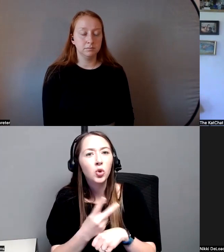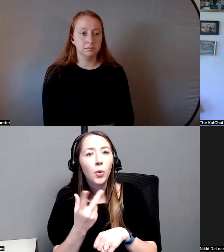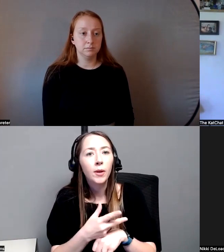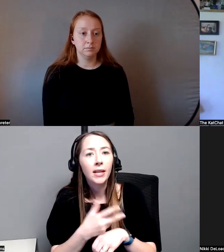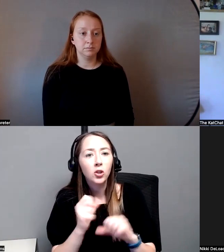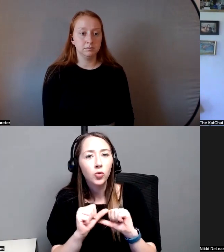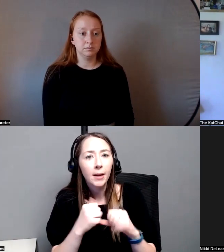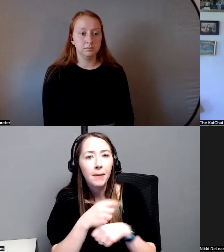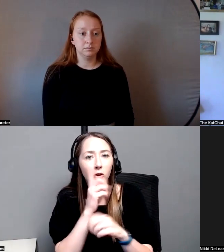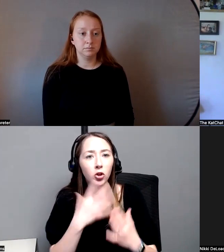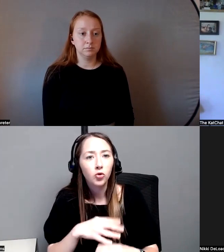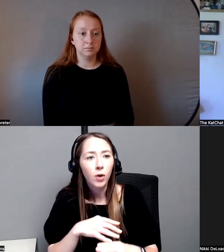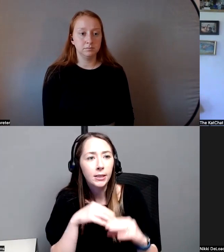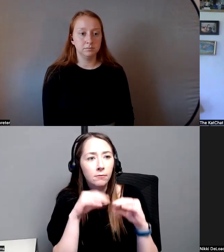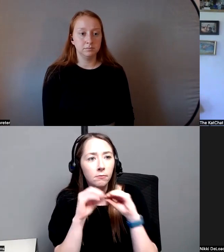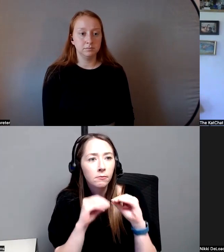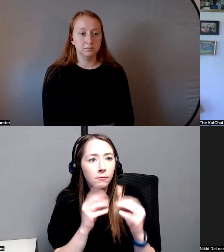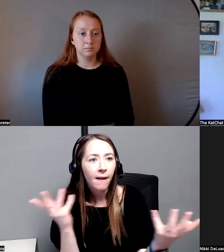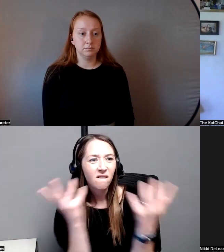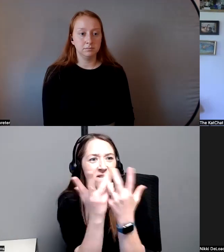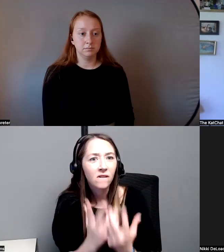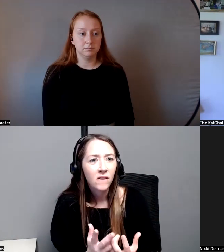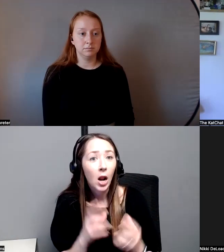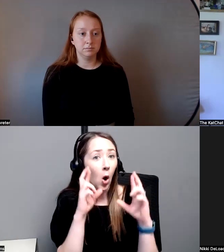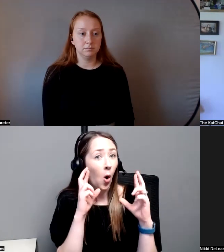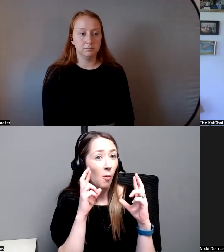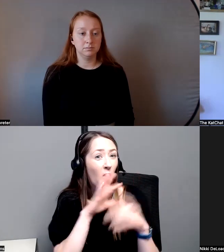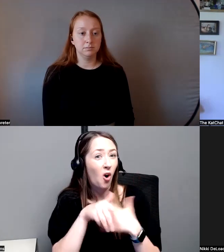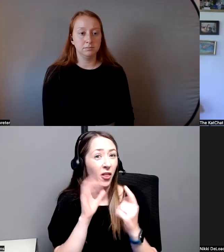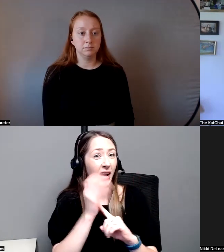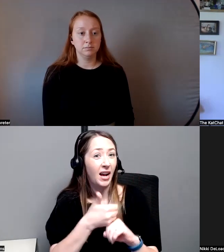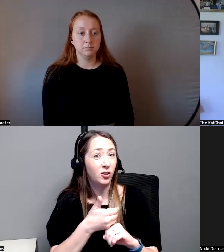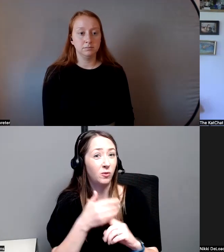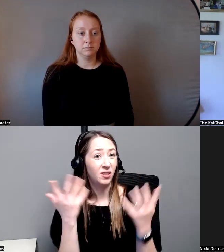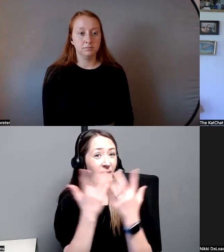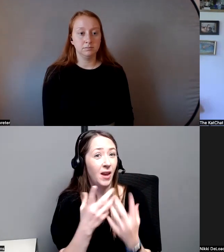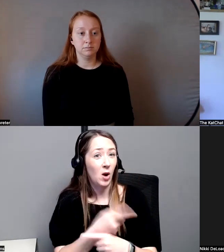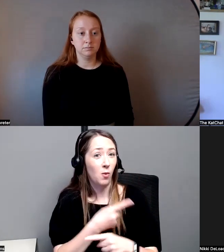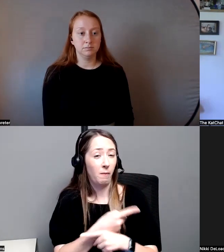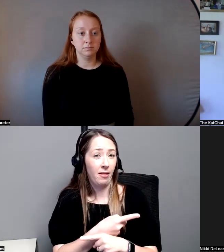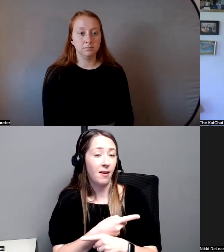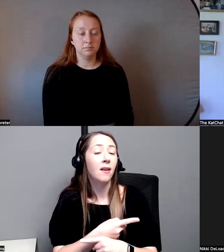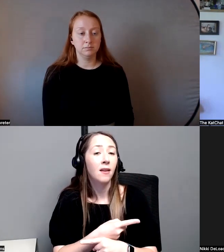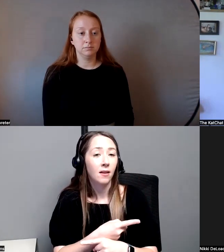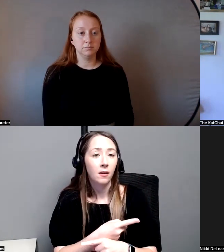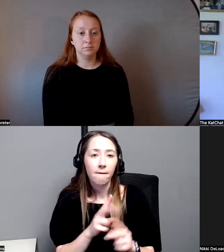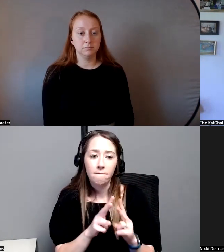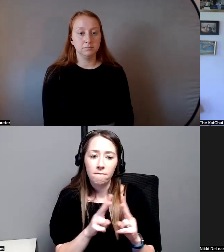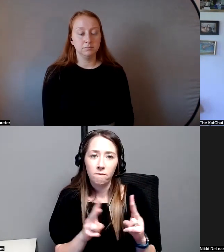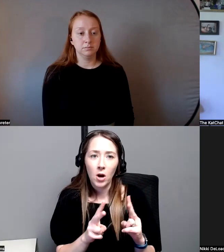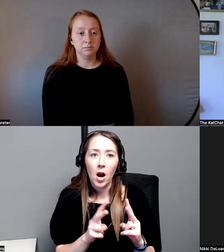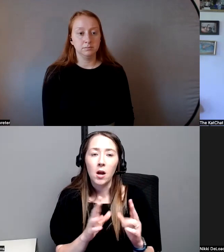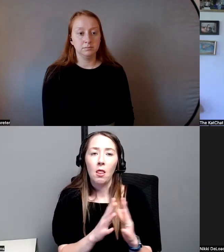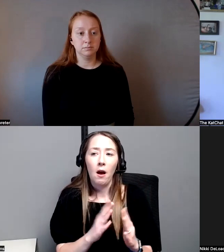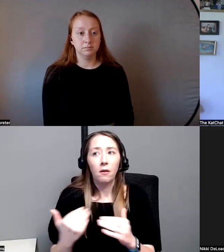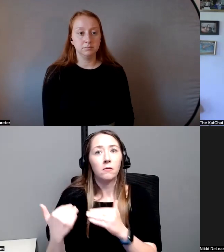fit everyone and hope that those dresses and those costumes fit. So it was a very daunting task, and she